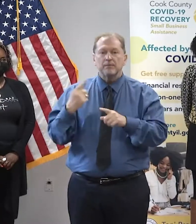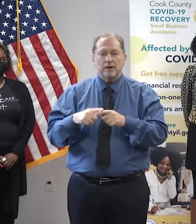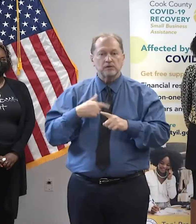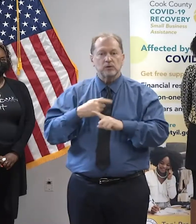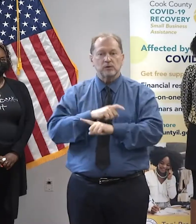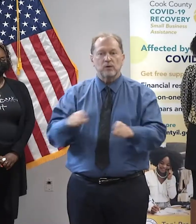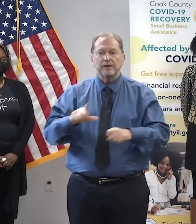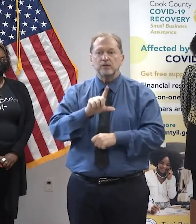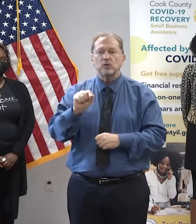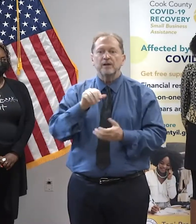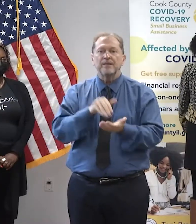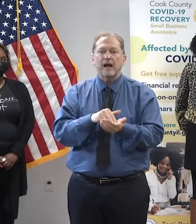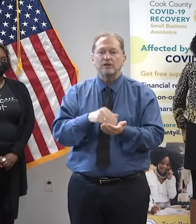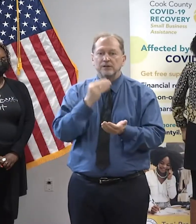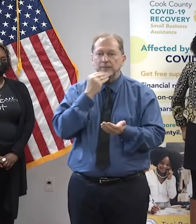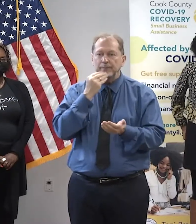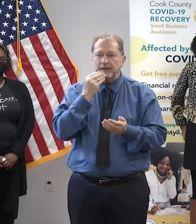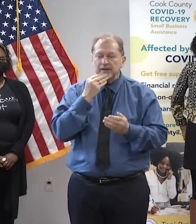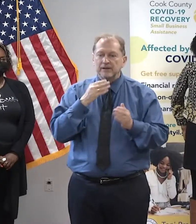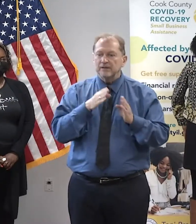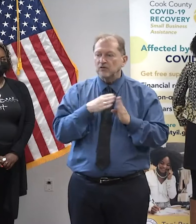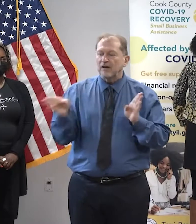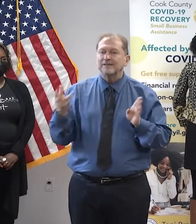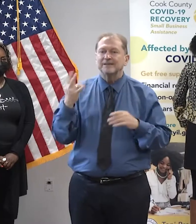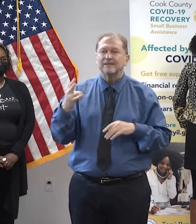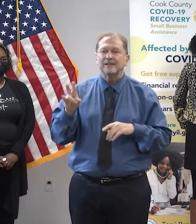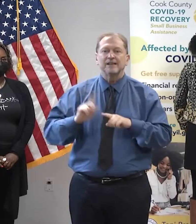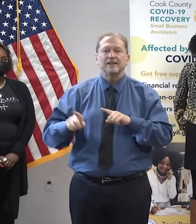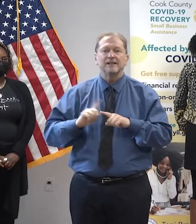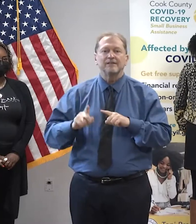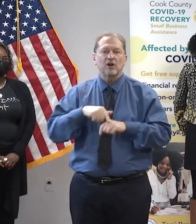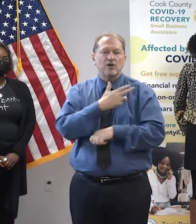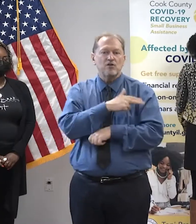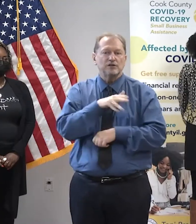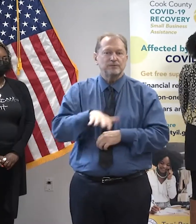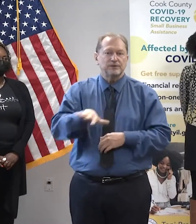20,000 meals to across 17 different hospitals in the Chicagoland area.